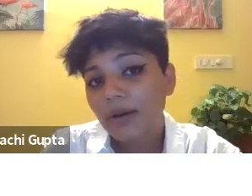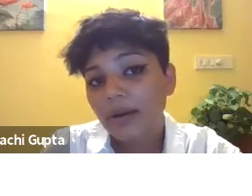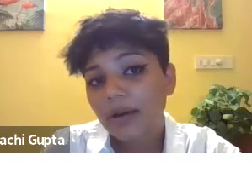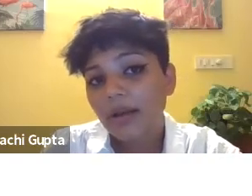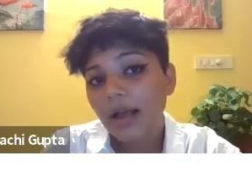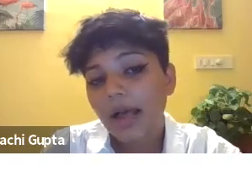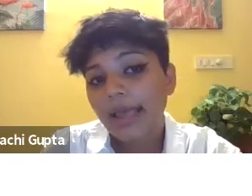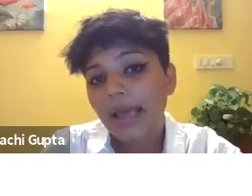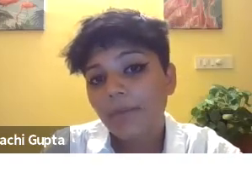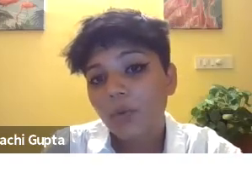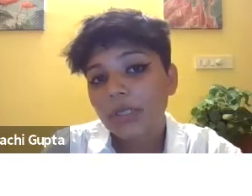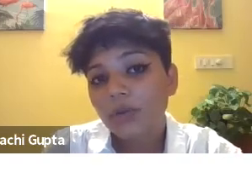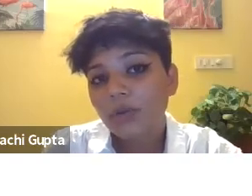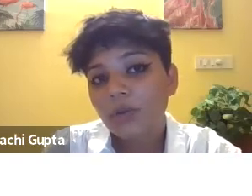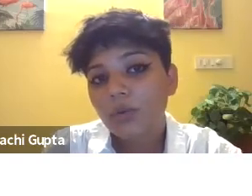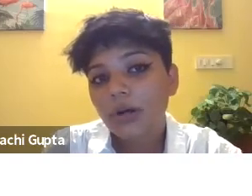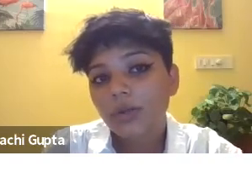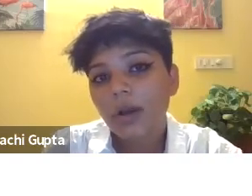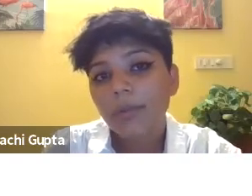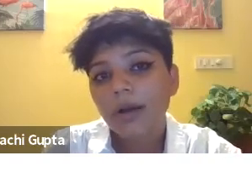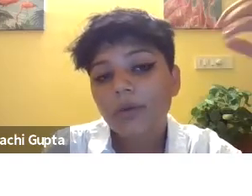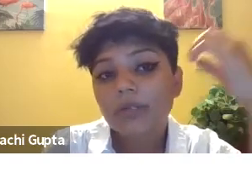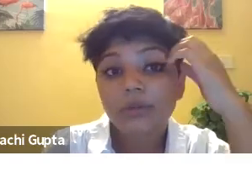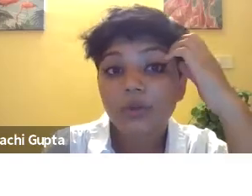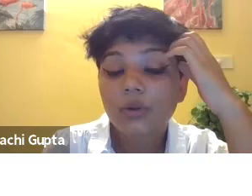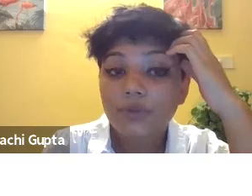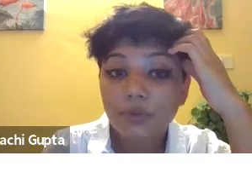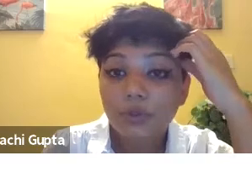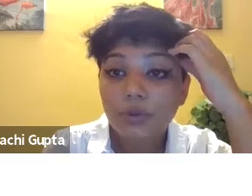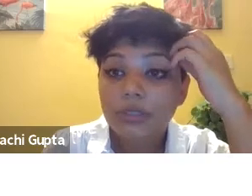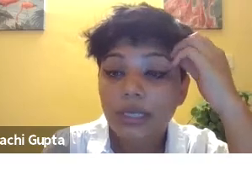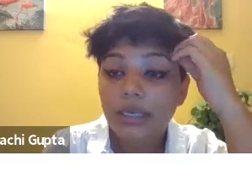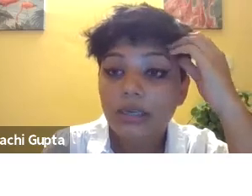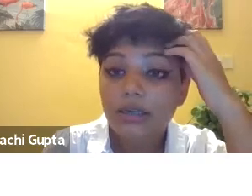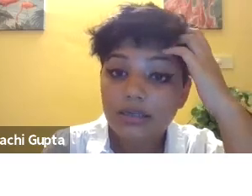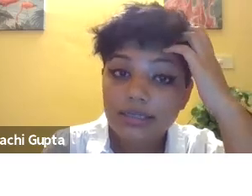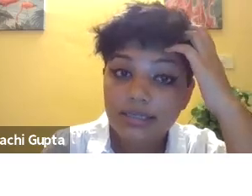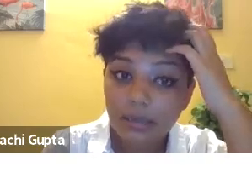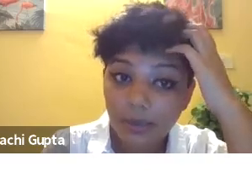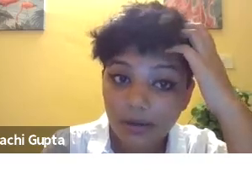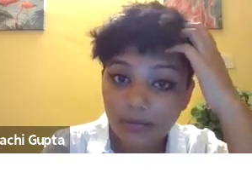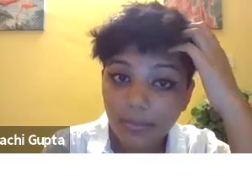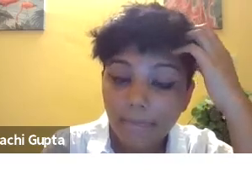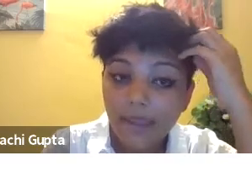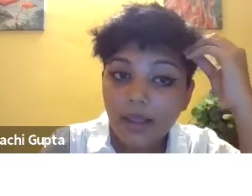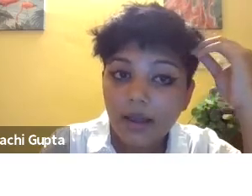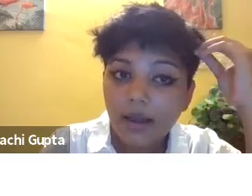Now, I am going to talk about the role of studios in